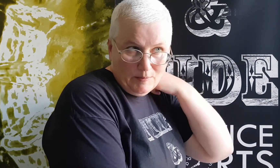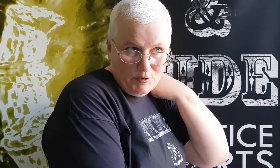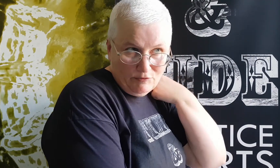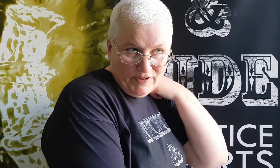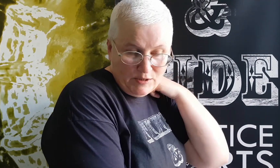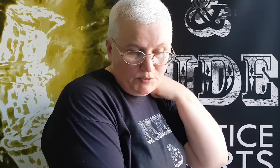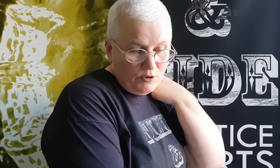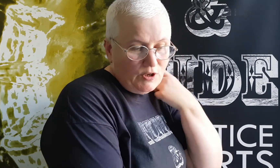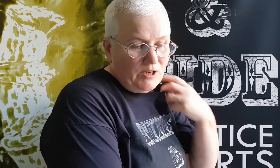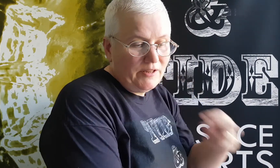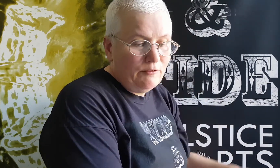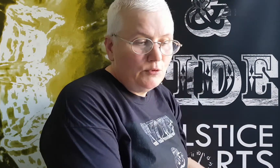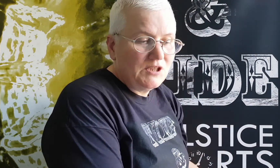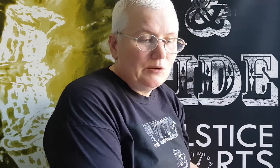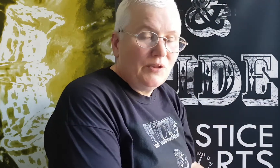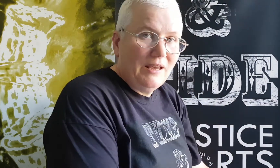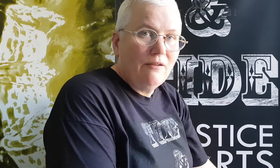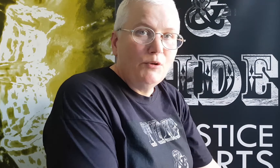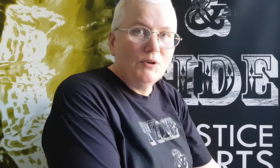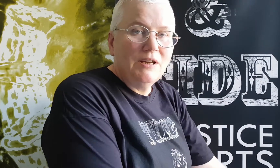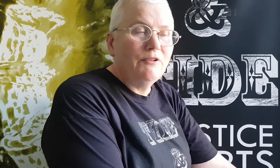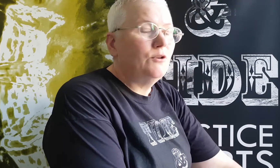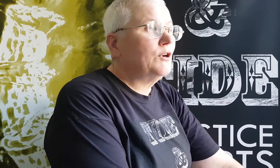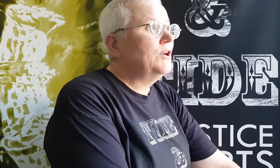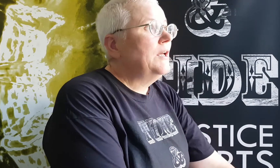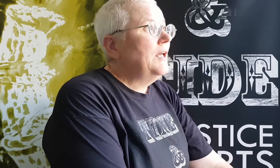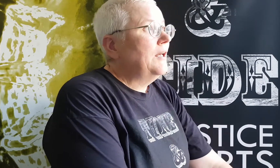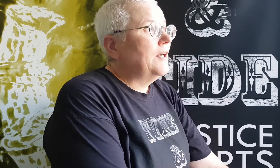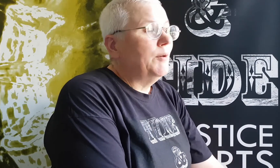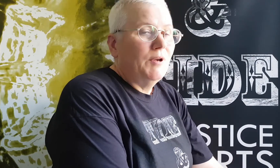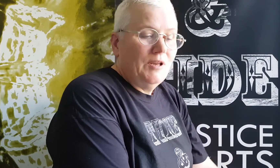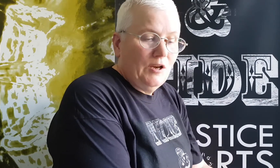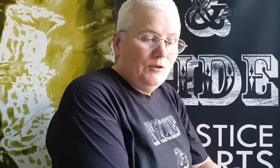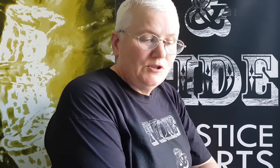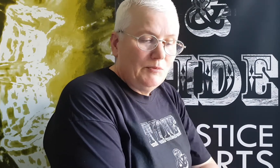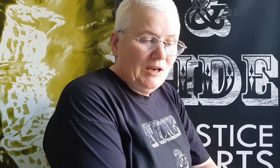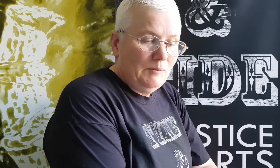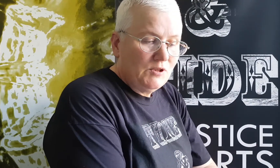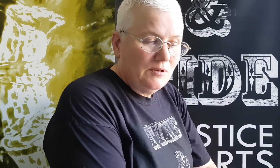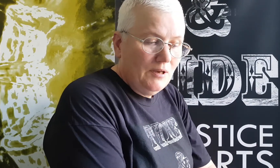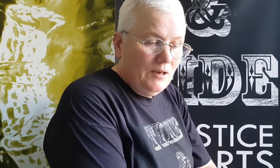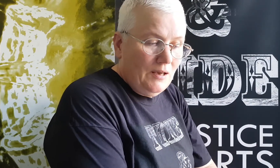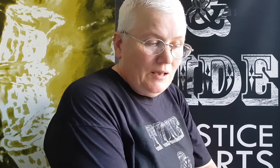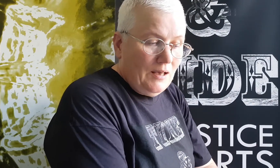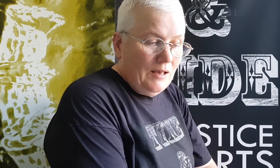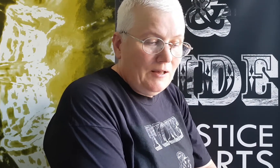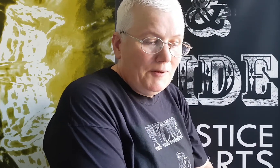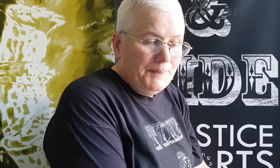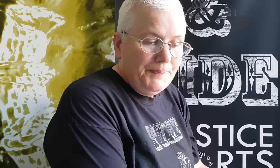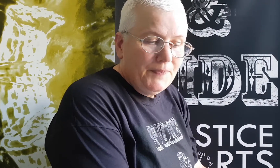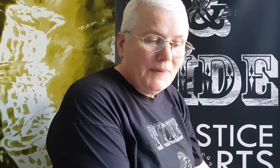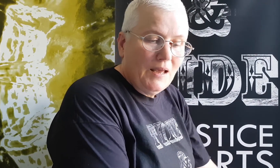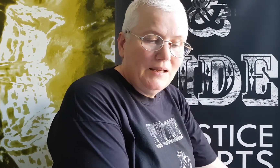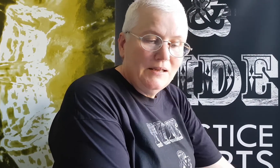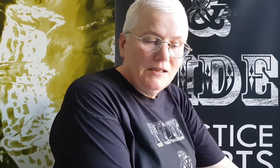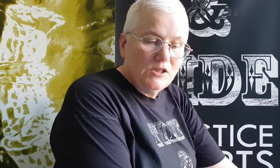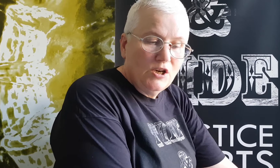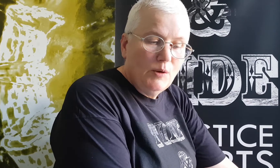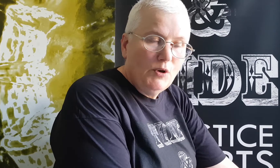on Facebook, and they're all still there if you want to have a look. I'll include some clips. And this time we